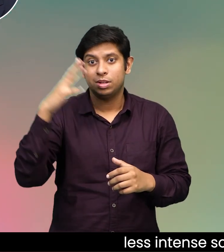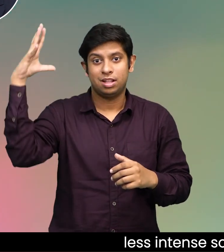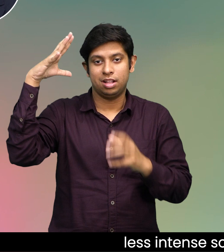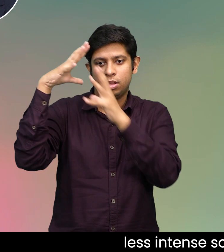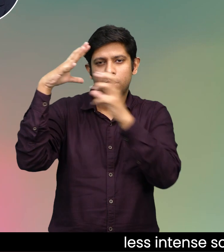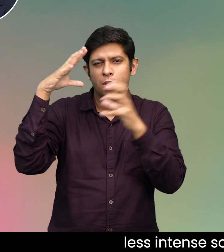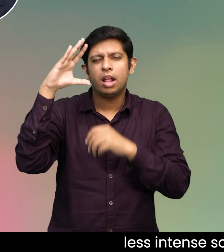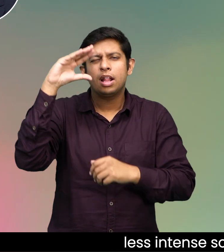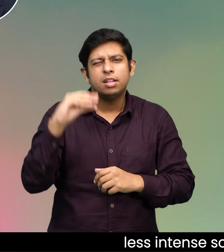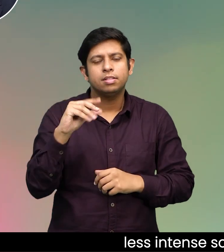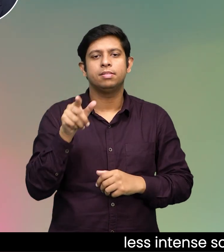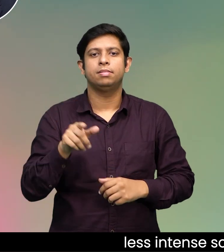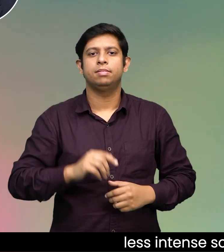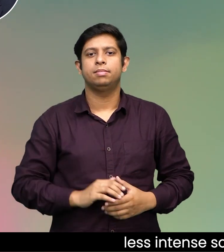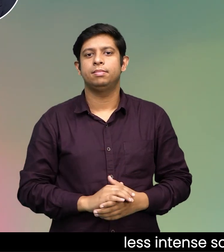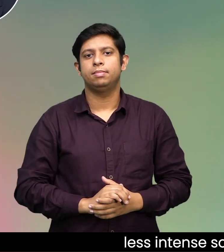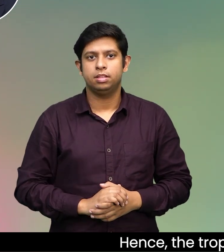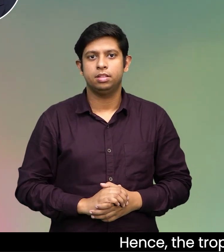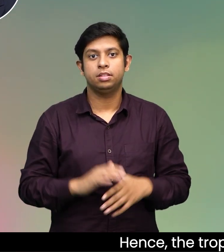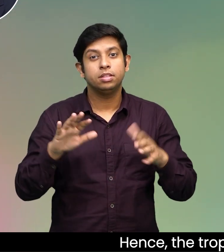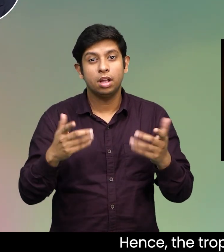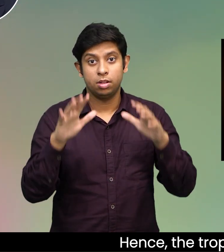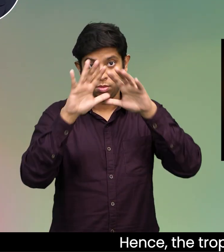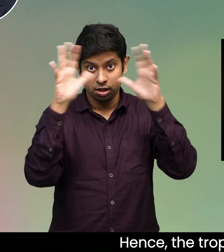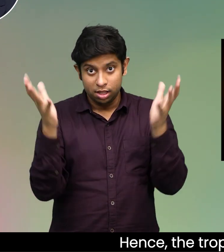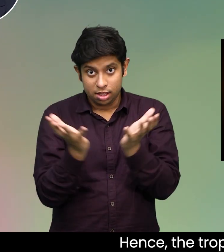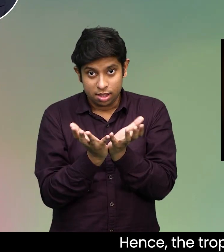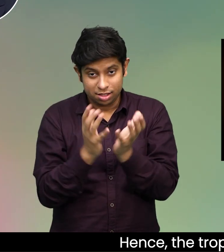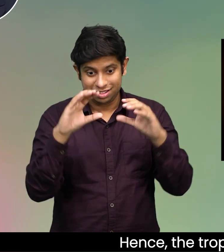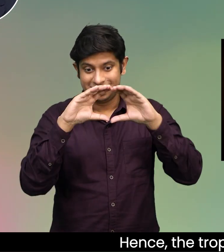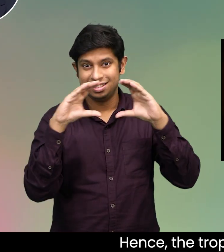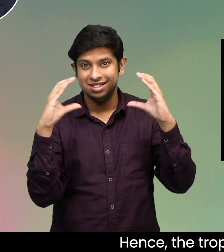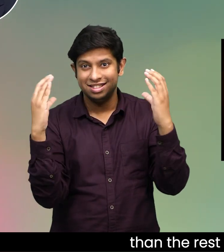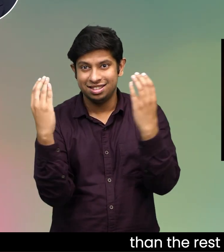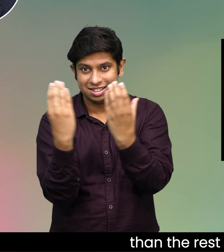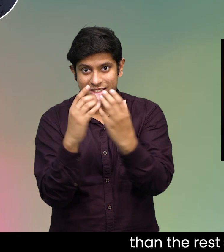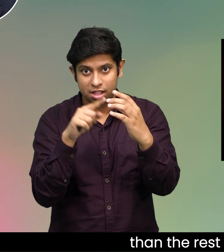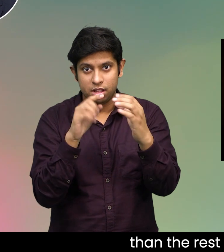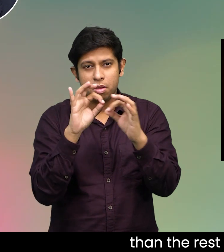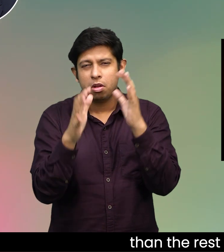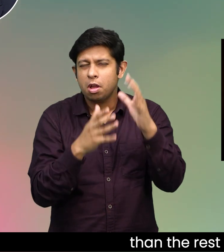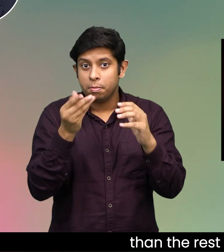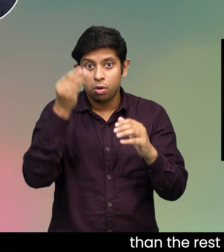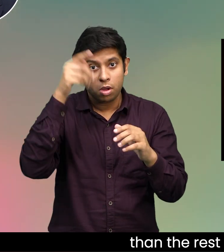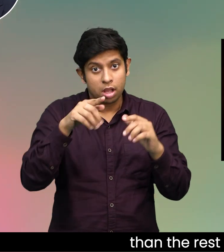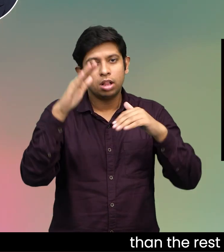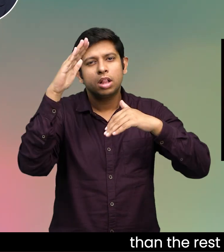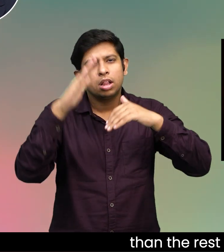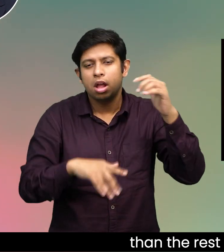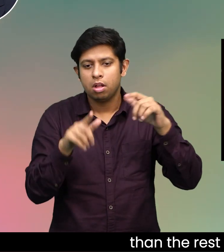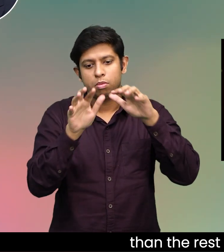less intense solar radiation. Hence, the tropics are hotter than the rest of the world.